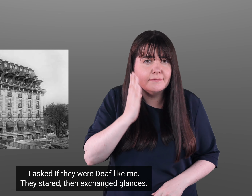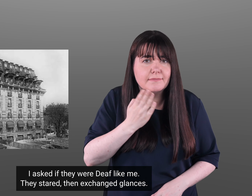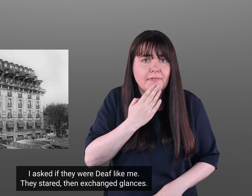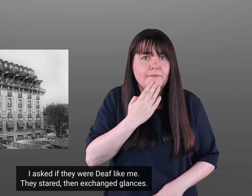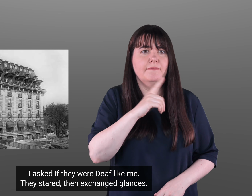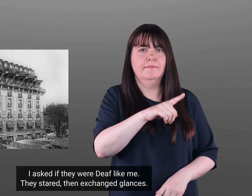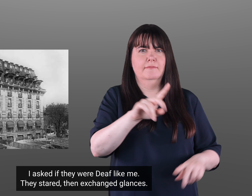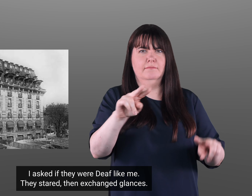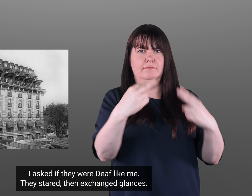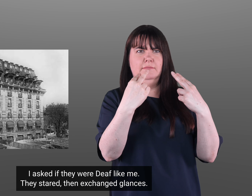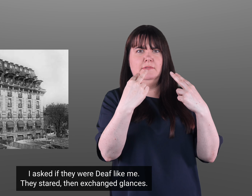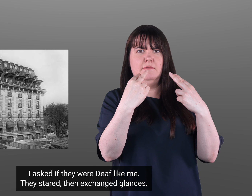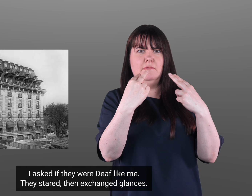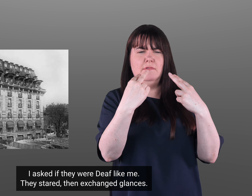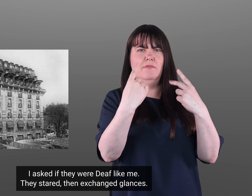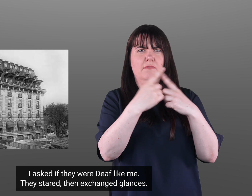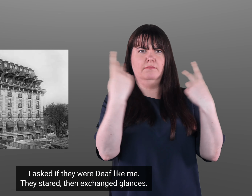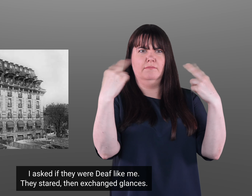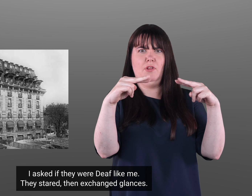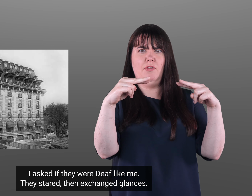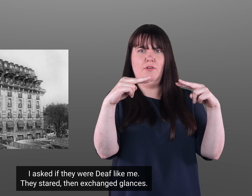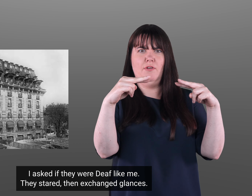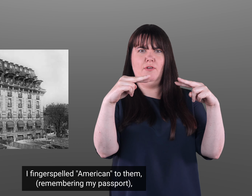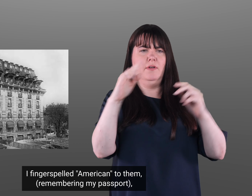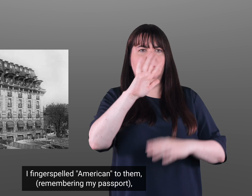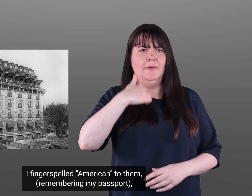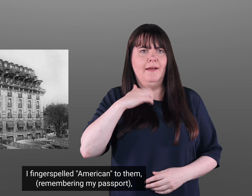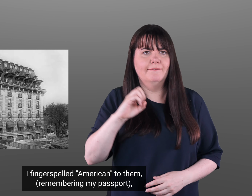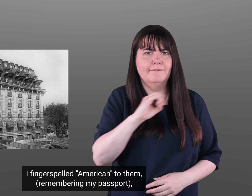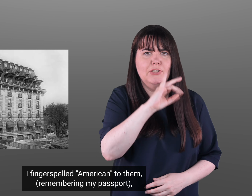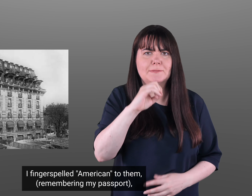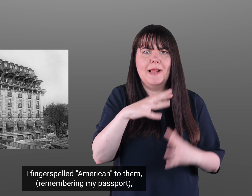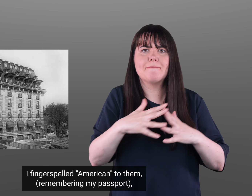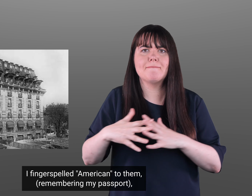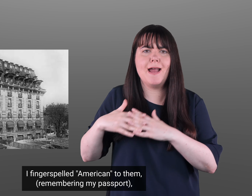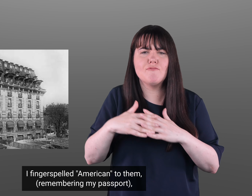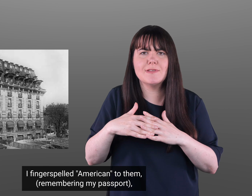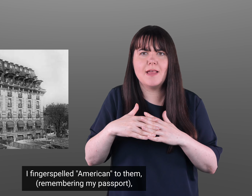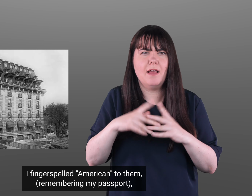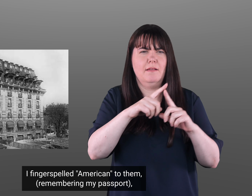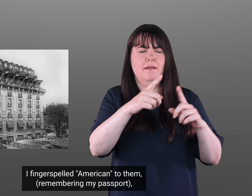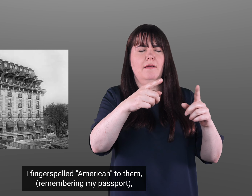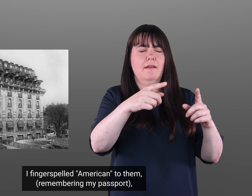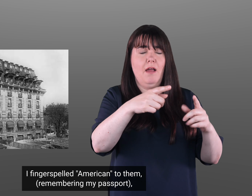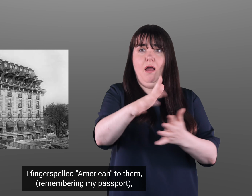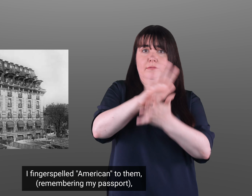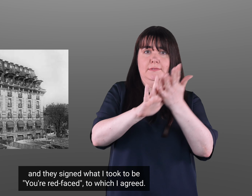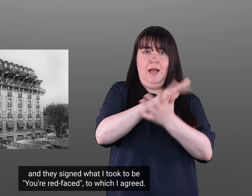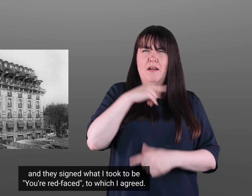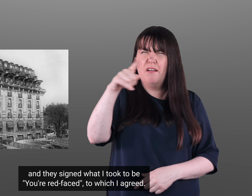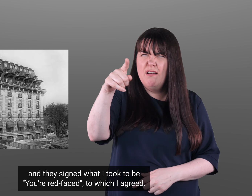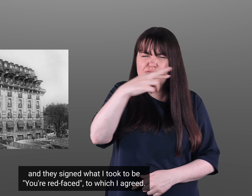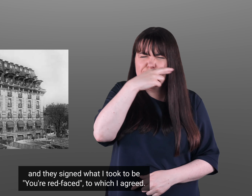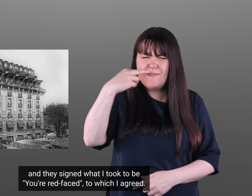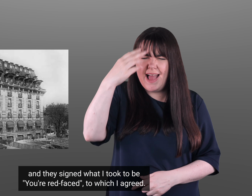asked if they were deaf like me. They stared, then exchanged glances. I fingerspelled American to them, remembering my passport, and